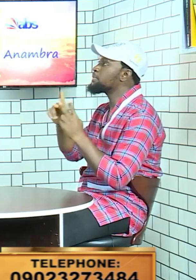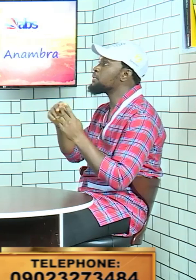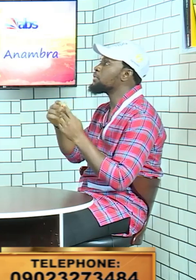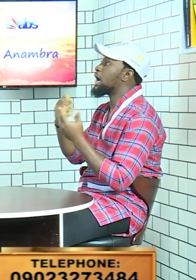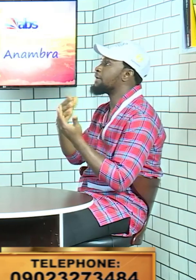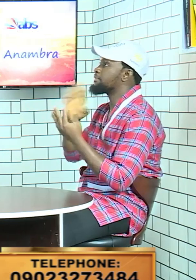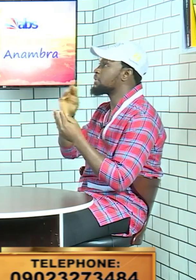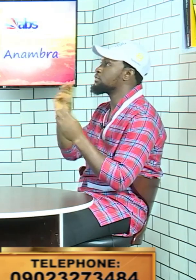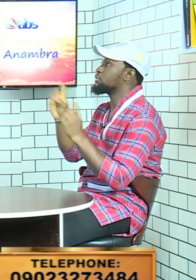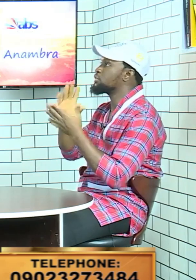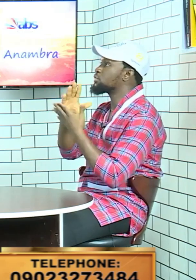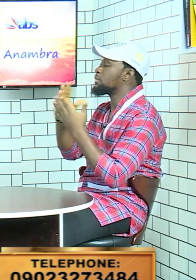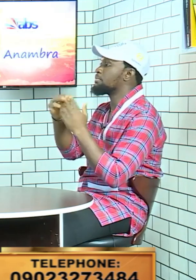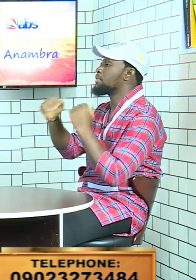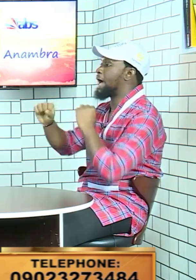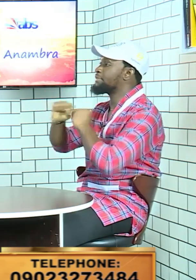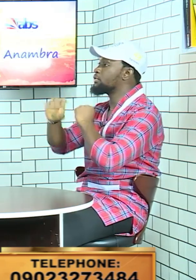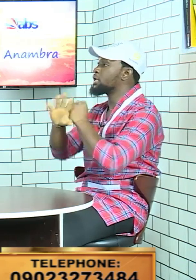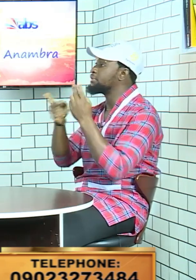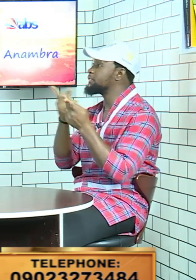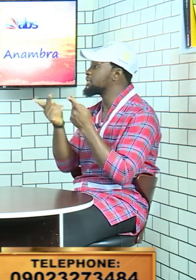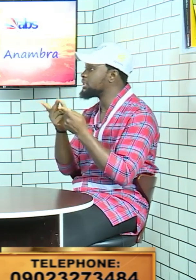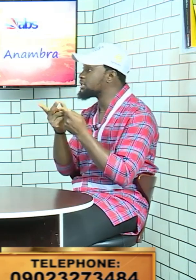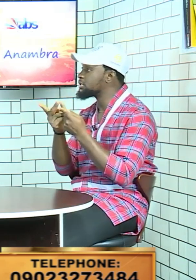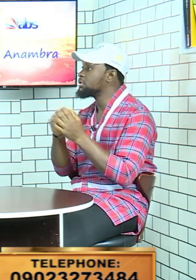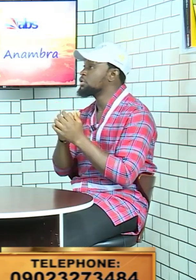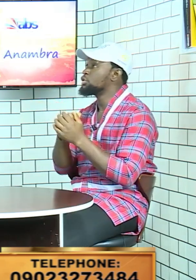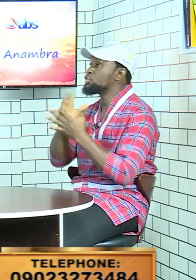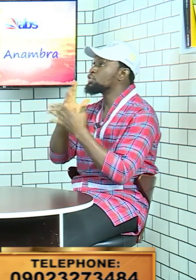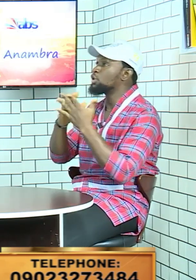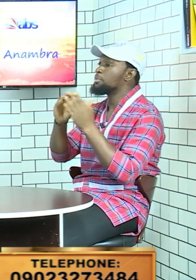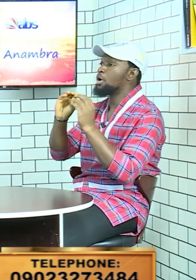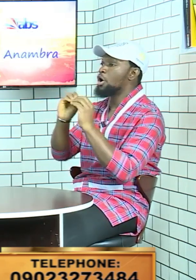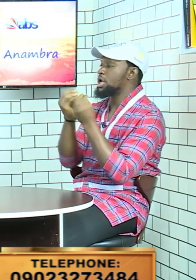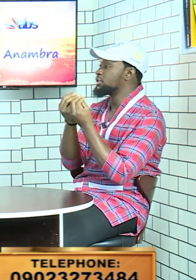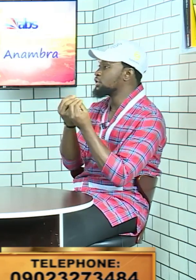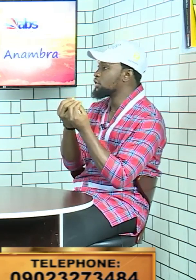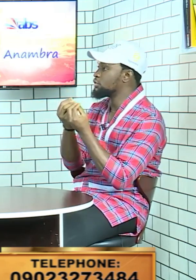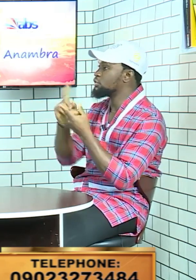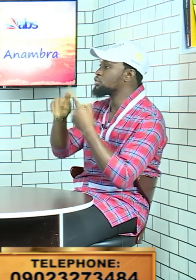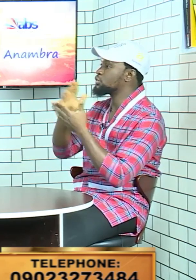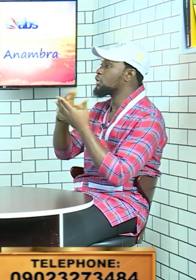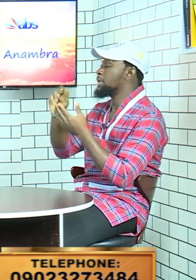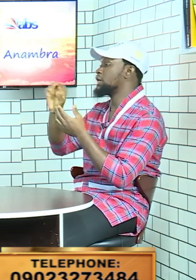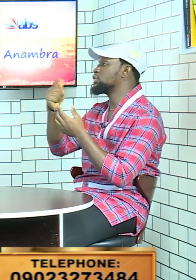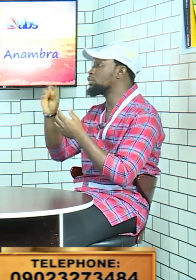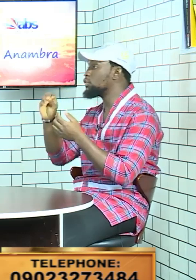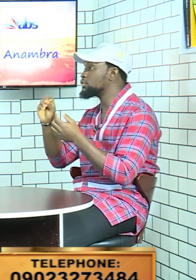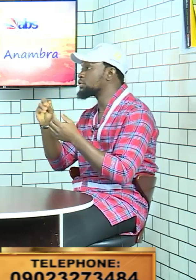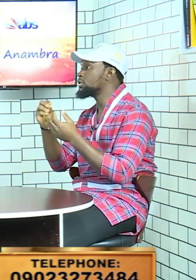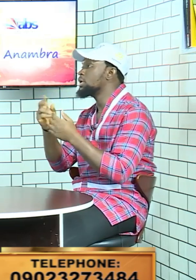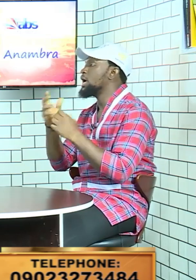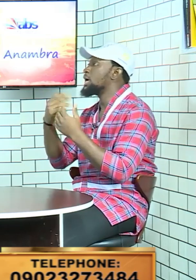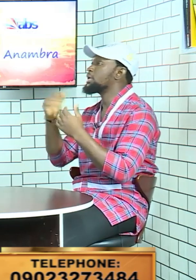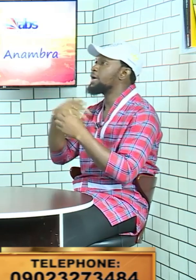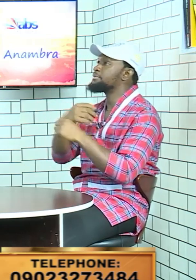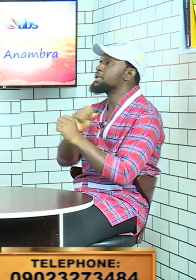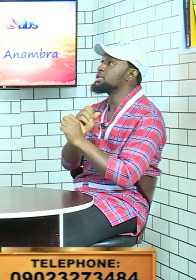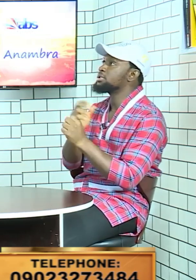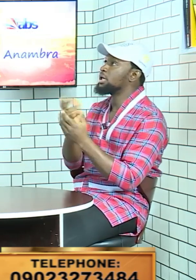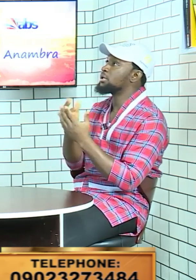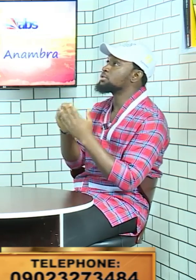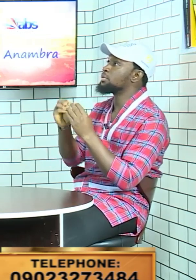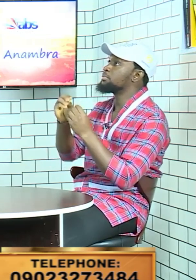Deaf people have been doing some advocacy visits to some organizations, to some NGOs, and they have